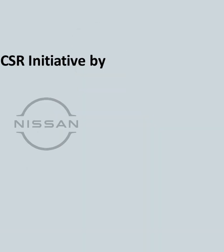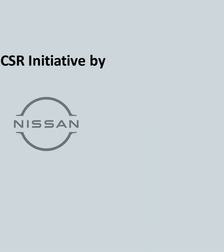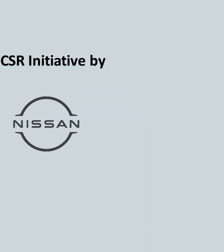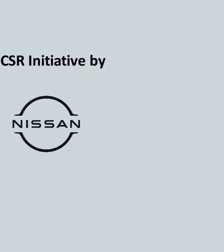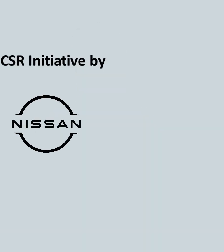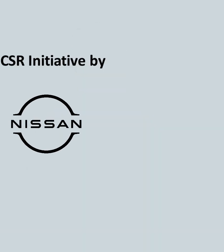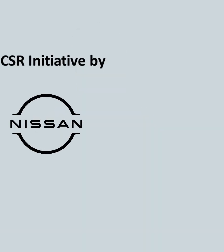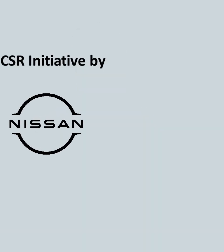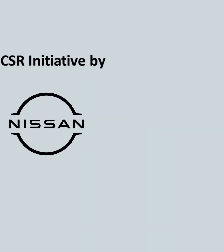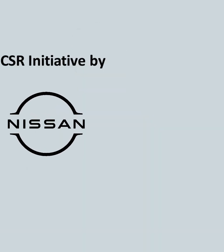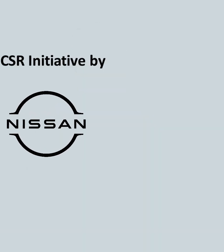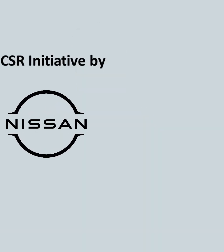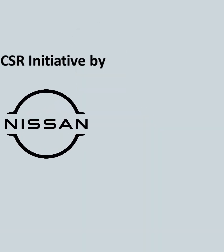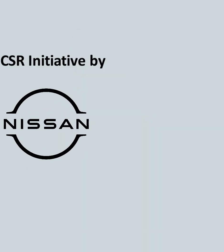. Thank you.